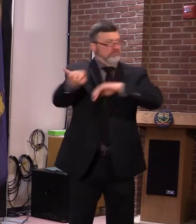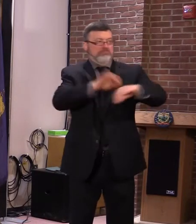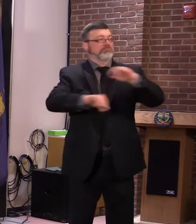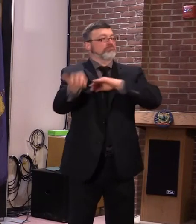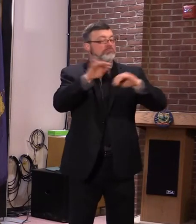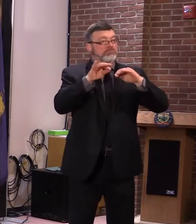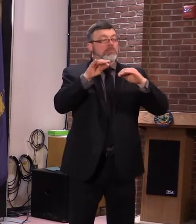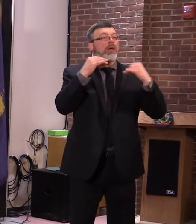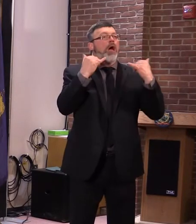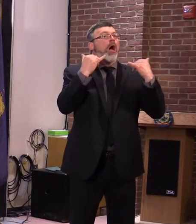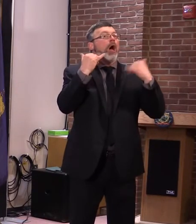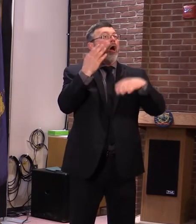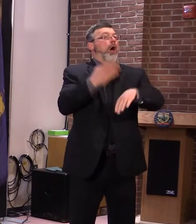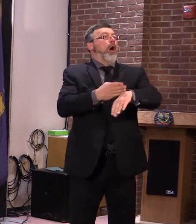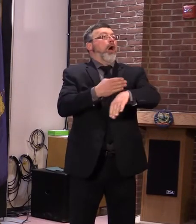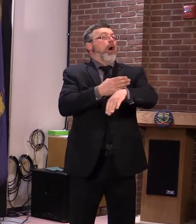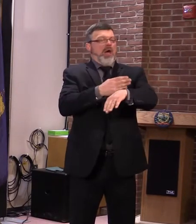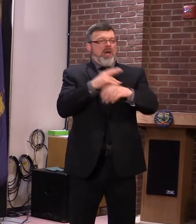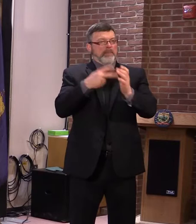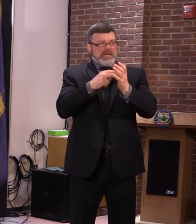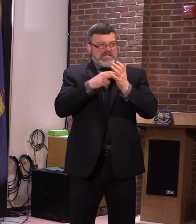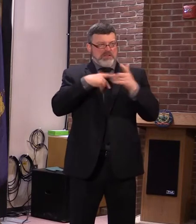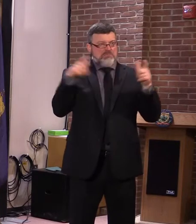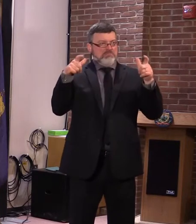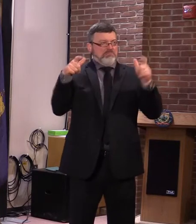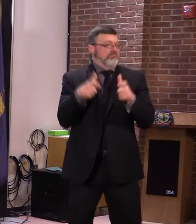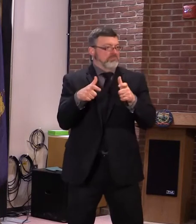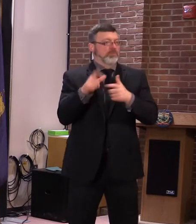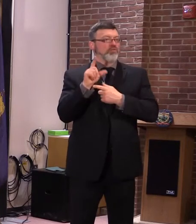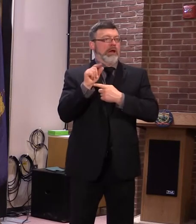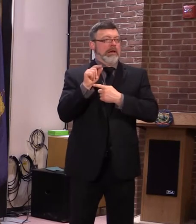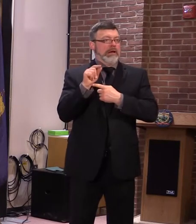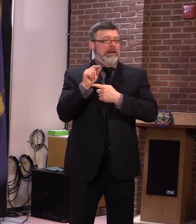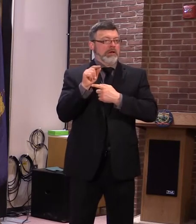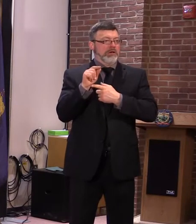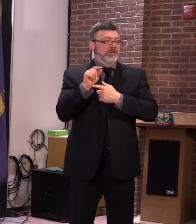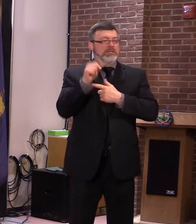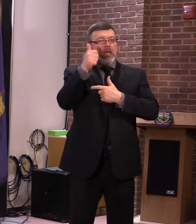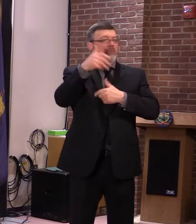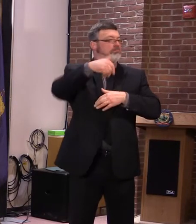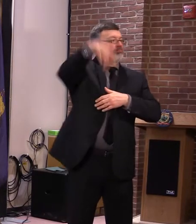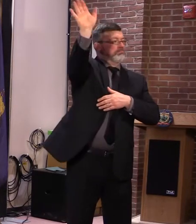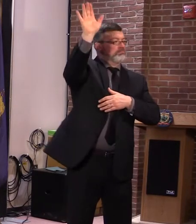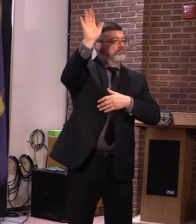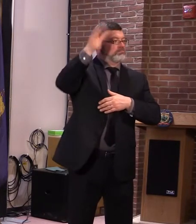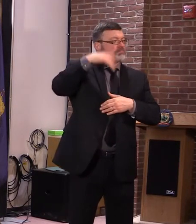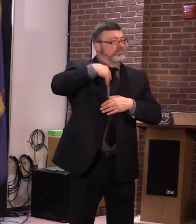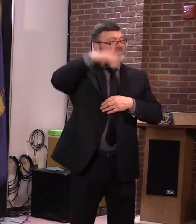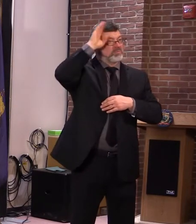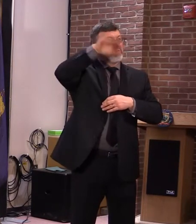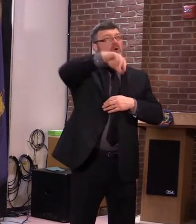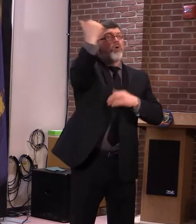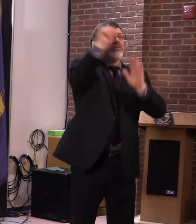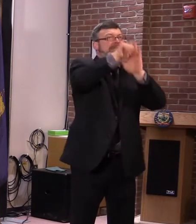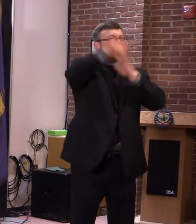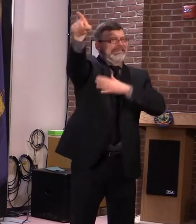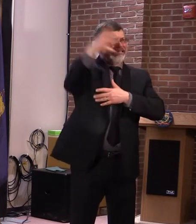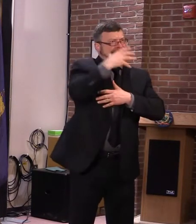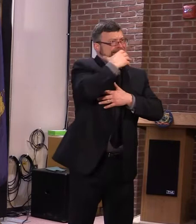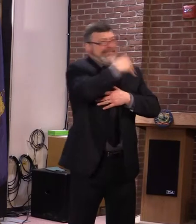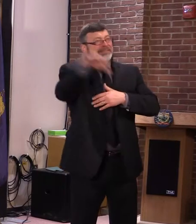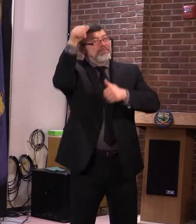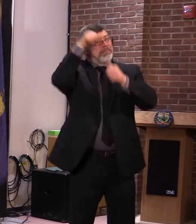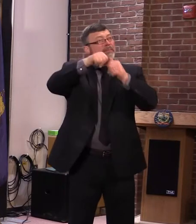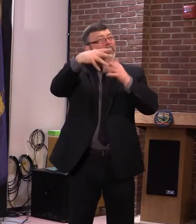FEMA staffing. With this in mind, we leveraged a statewide staffing contract to bring more staff to our healthcare